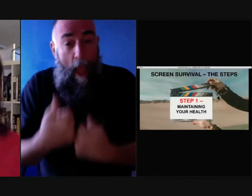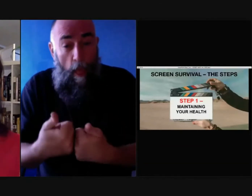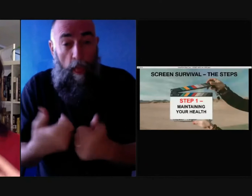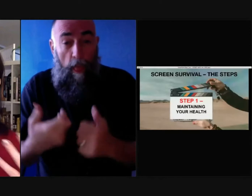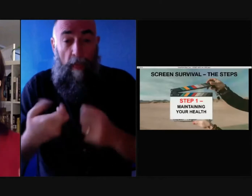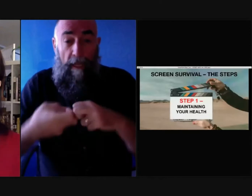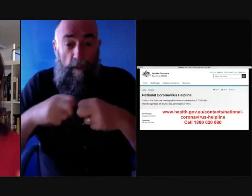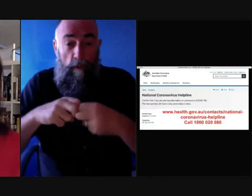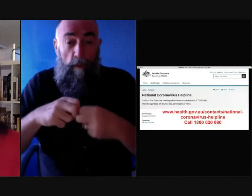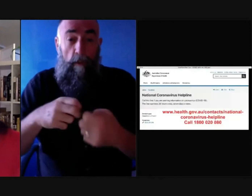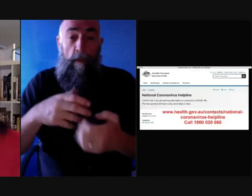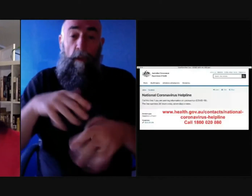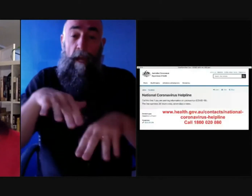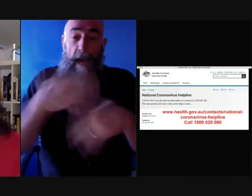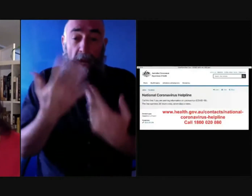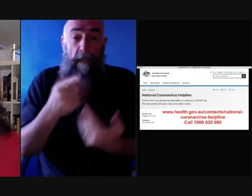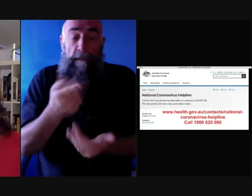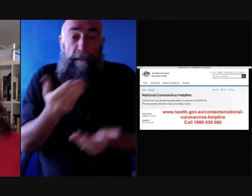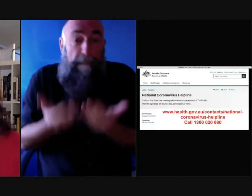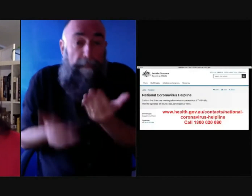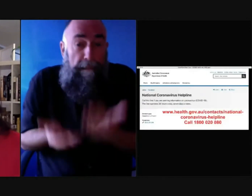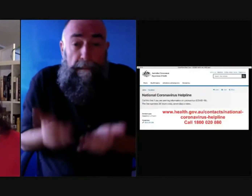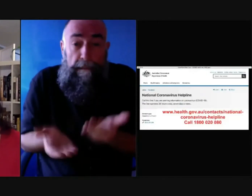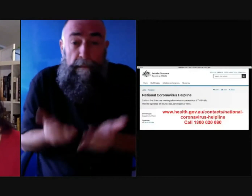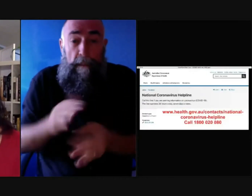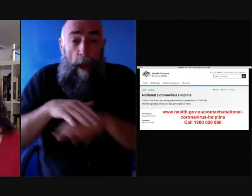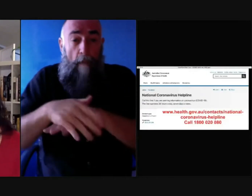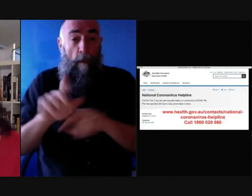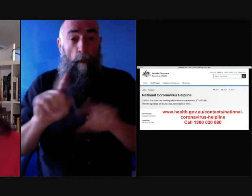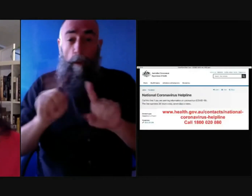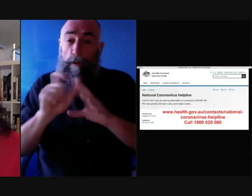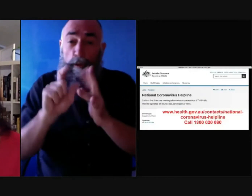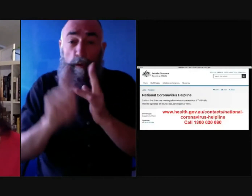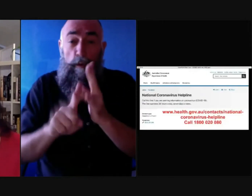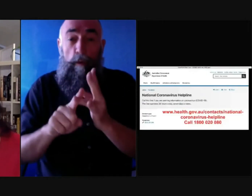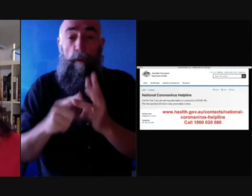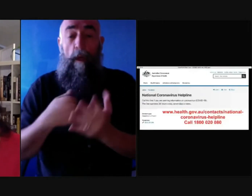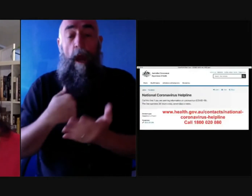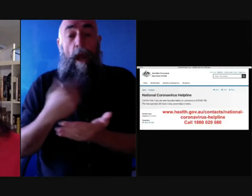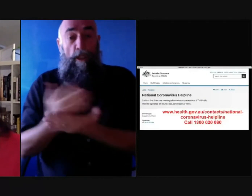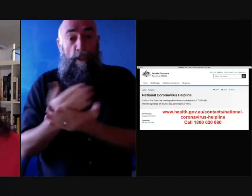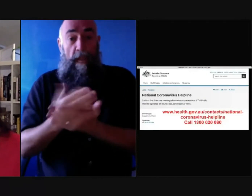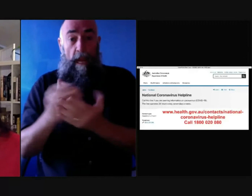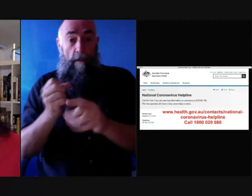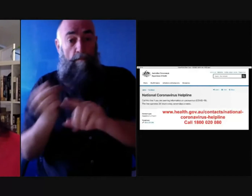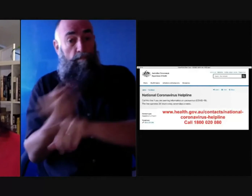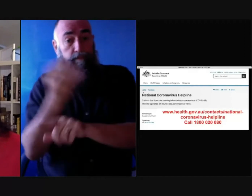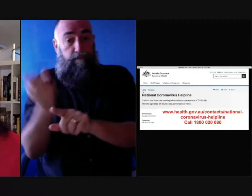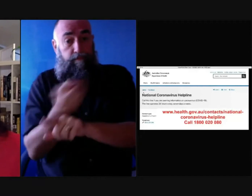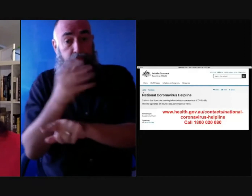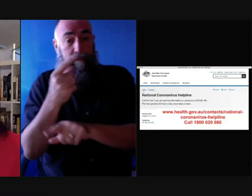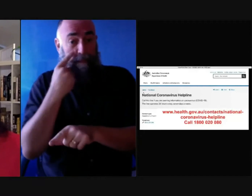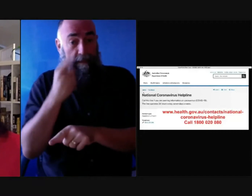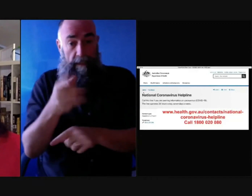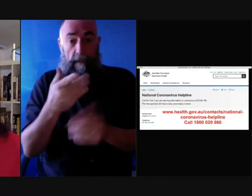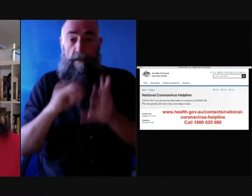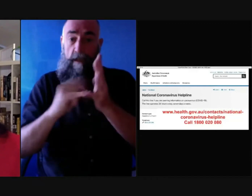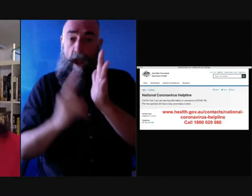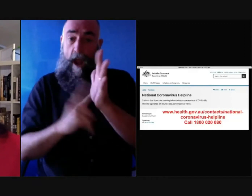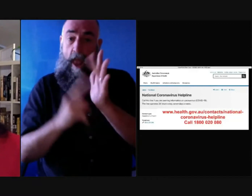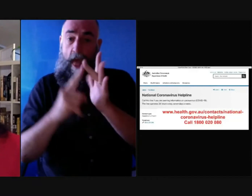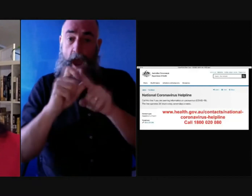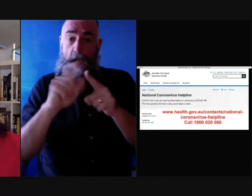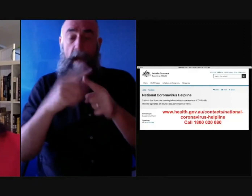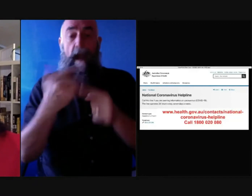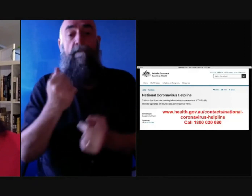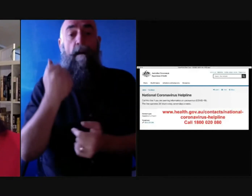health issues, or if you're uncertain about anything at the moment, I'm sharing a slide with you which has the help number on it. I'm going to